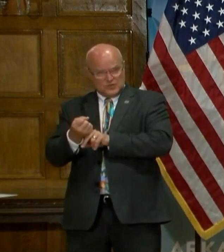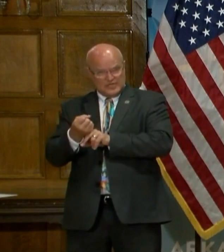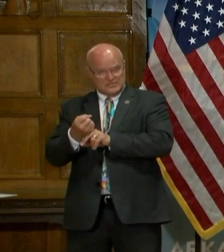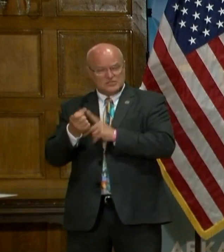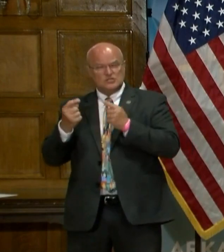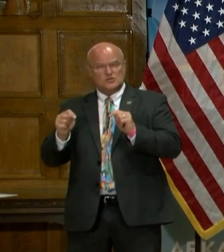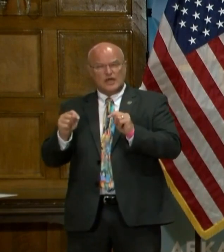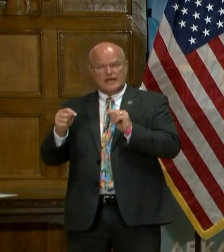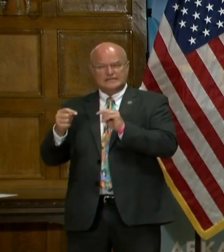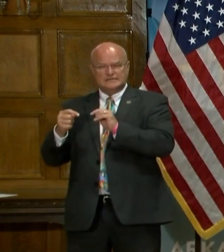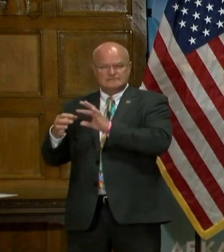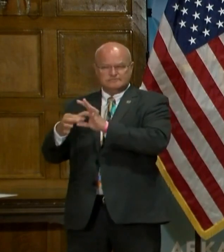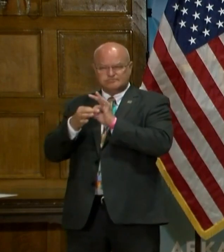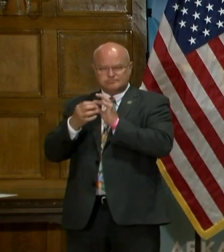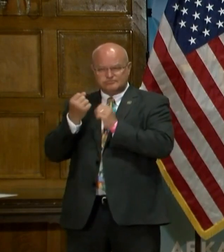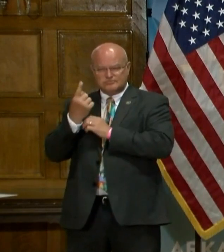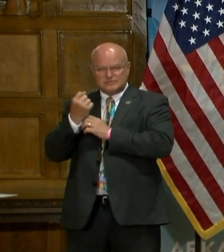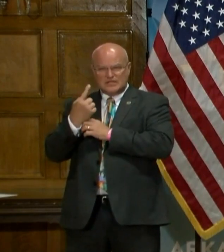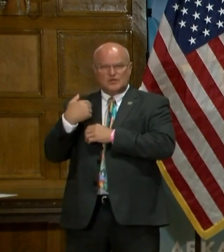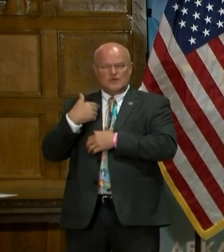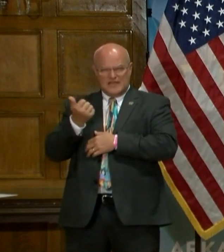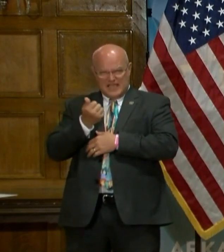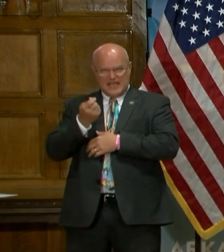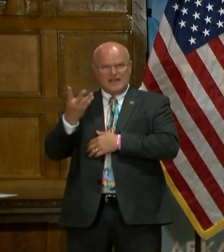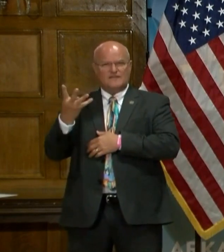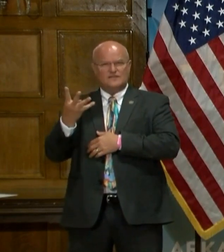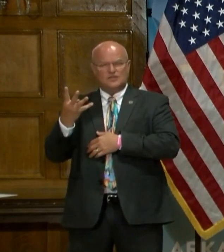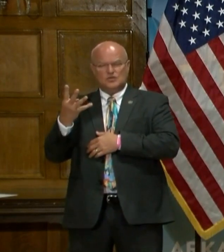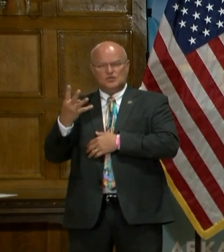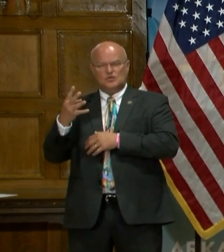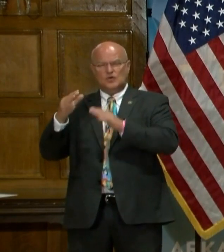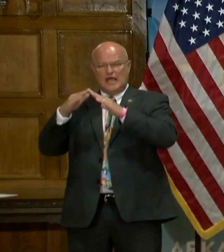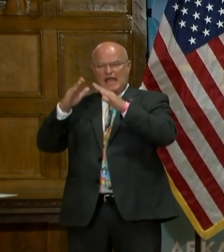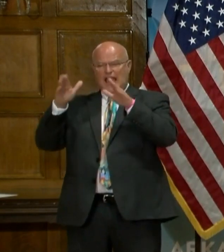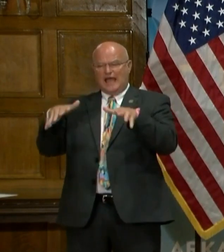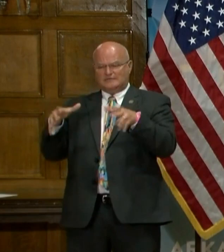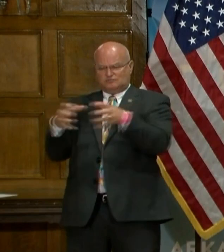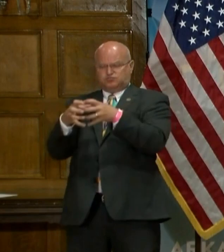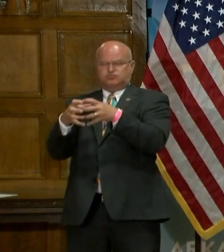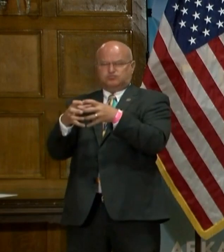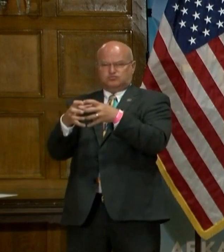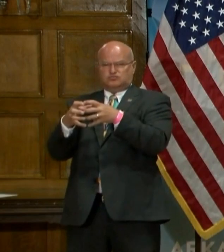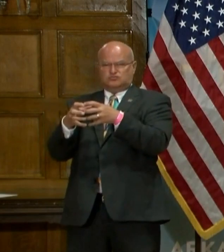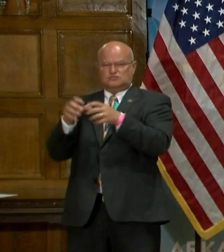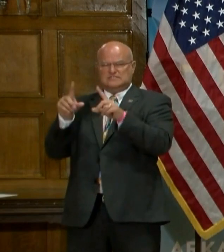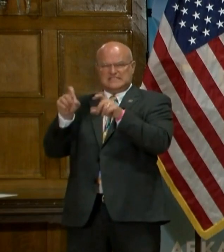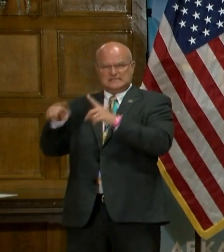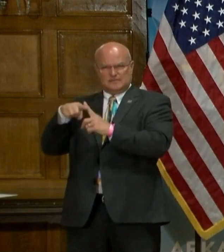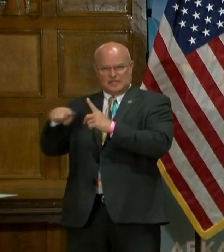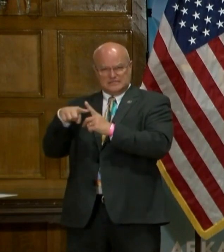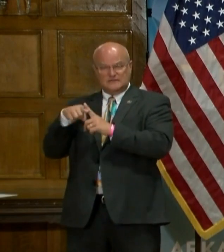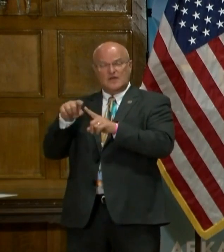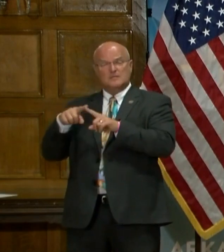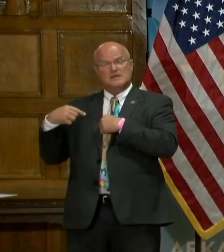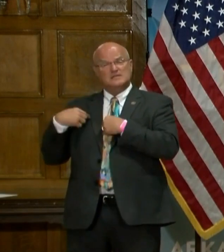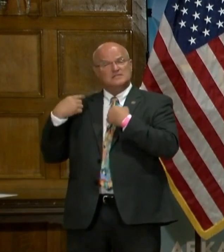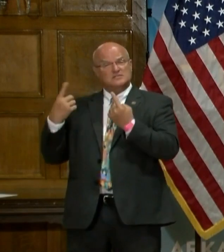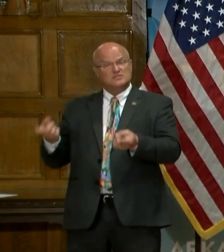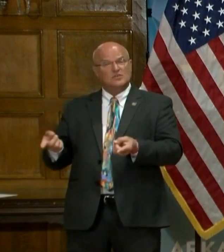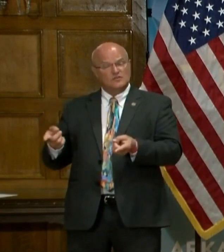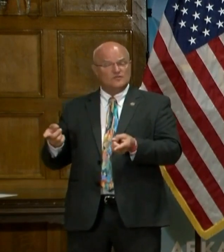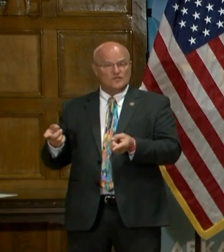situation, trying to tie those together. We have had a few household clusters, but so